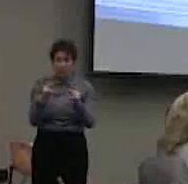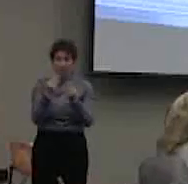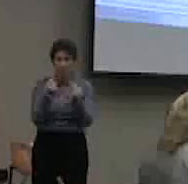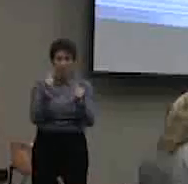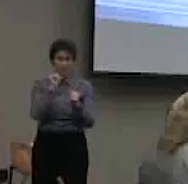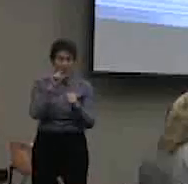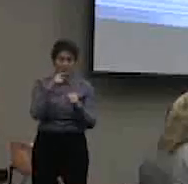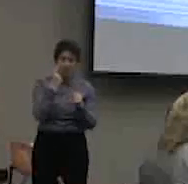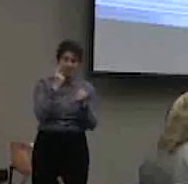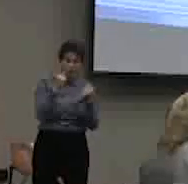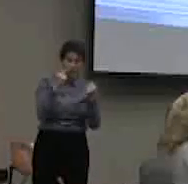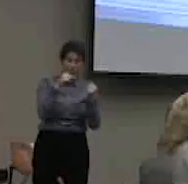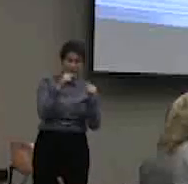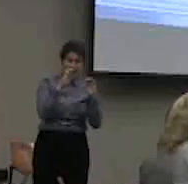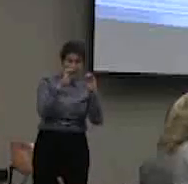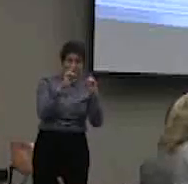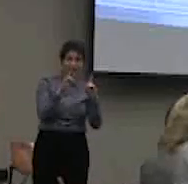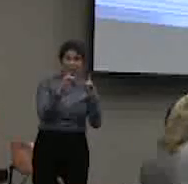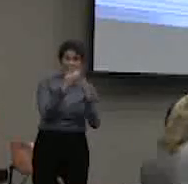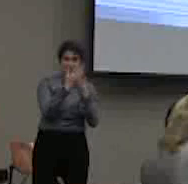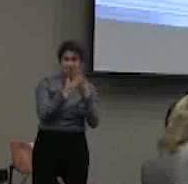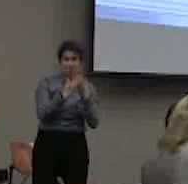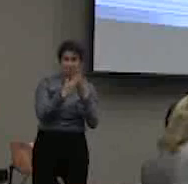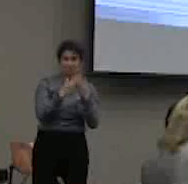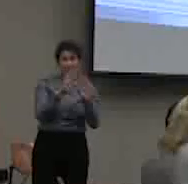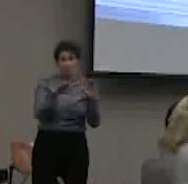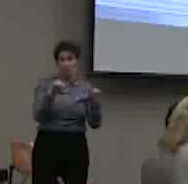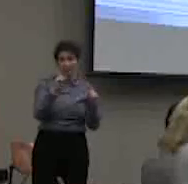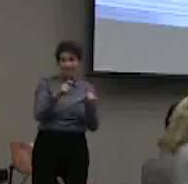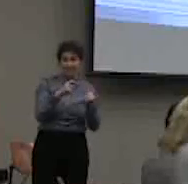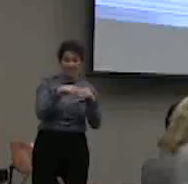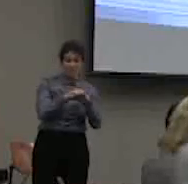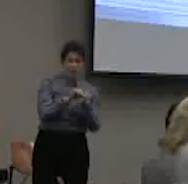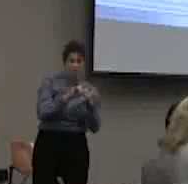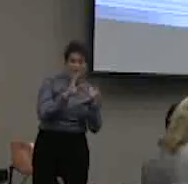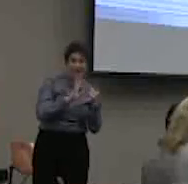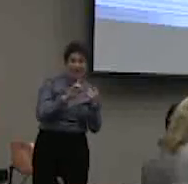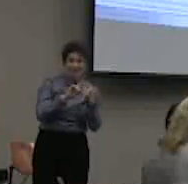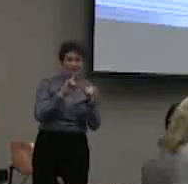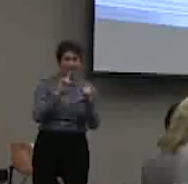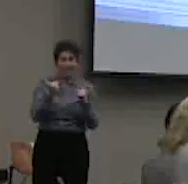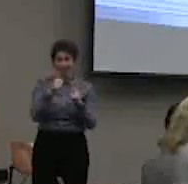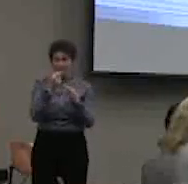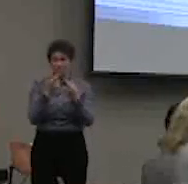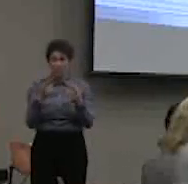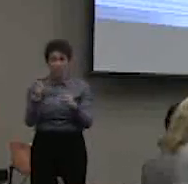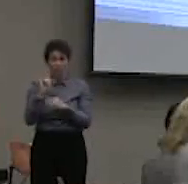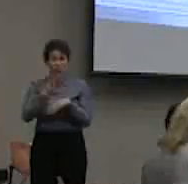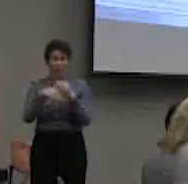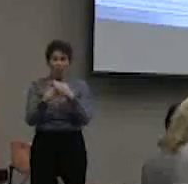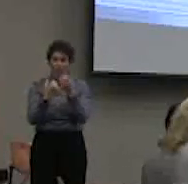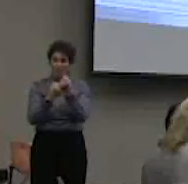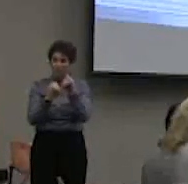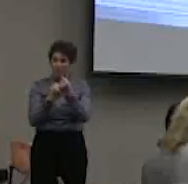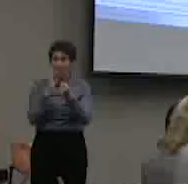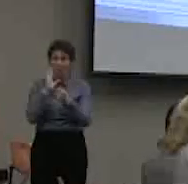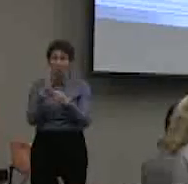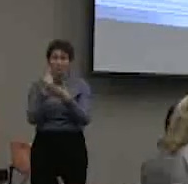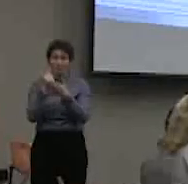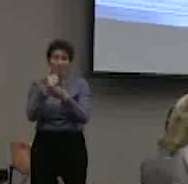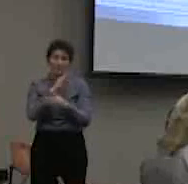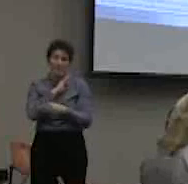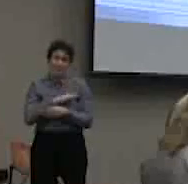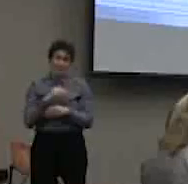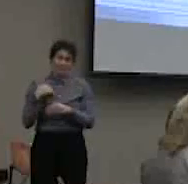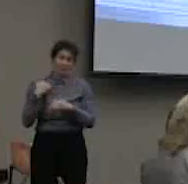just the educational components that children need birth to five, but any number of other resources and supports that would benefit